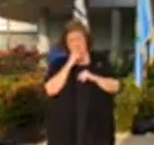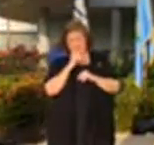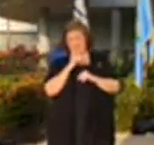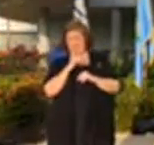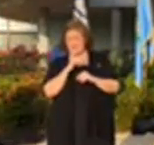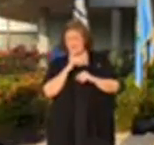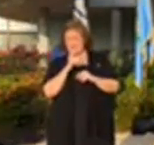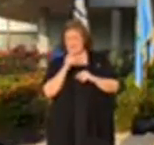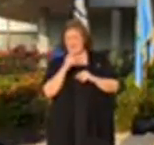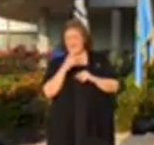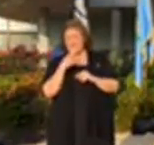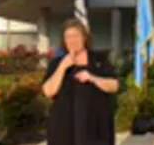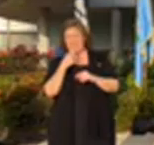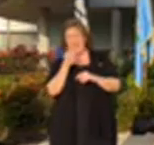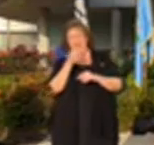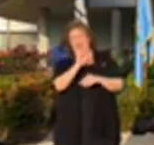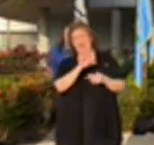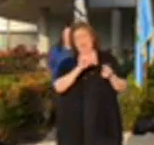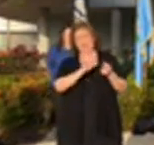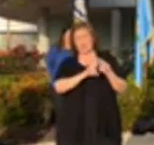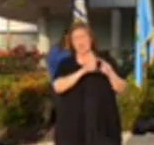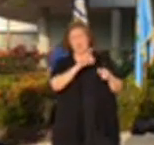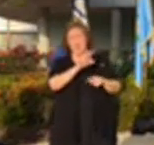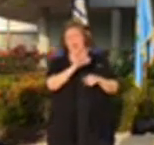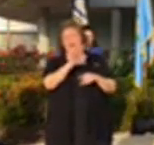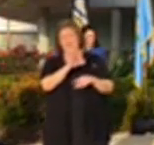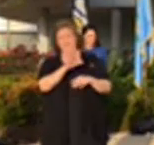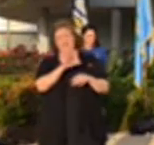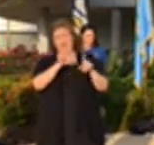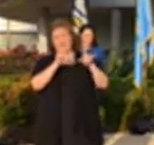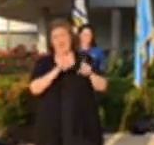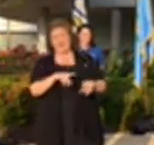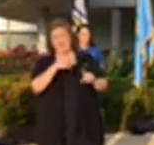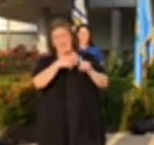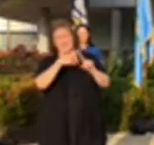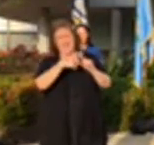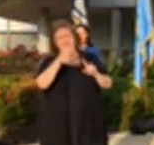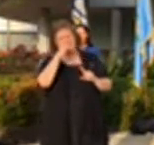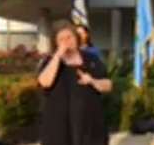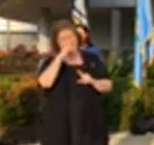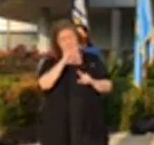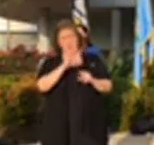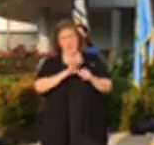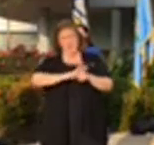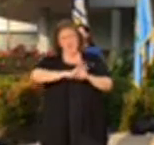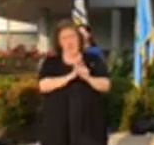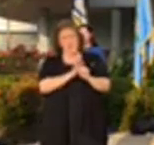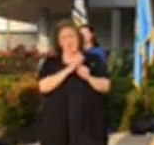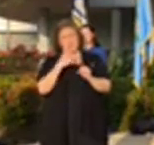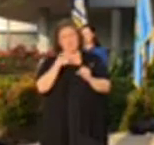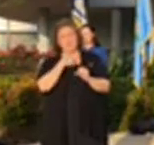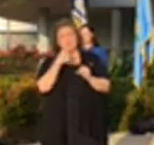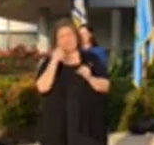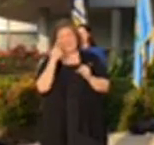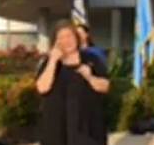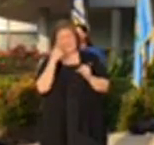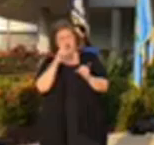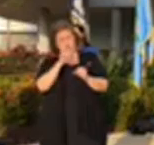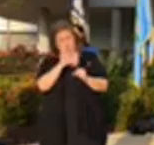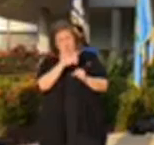18 to say 35 tested positive for the coronavirus, have you been seeing a substantial increase?